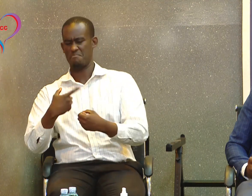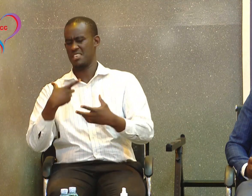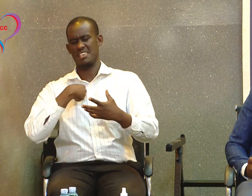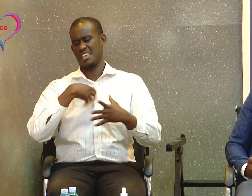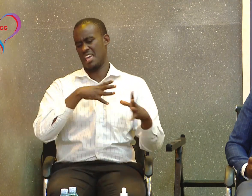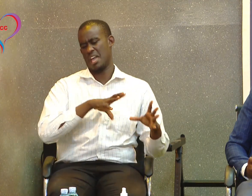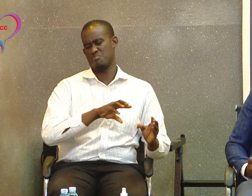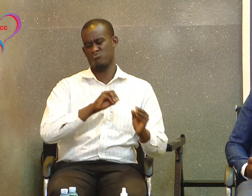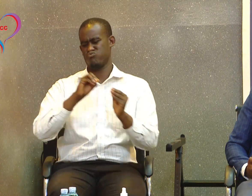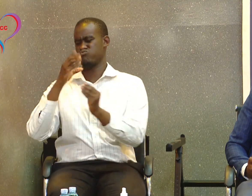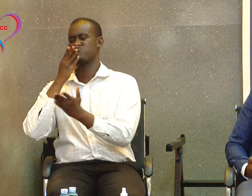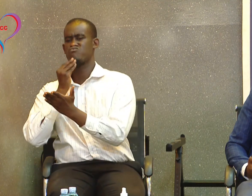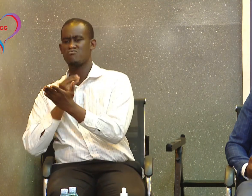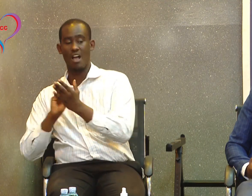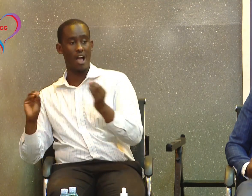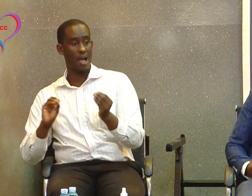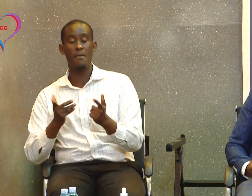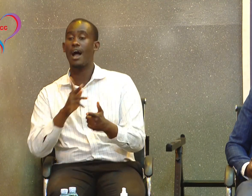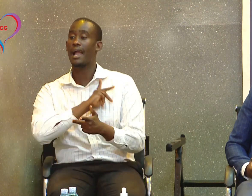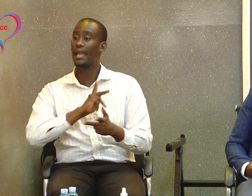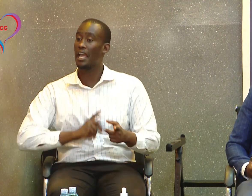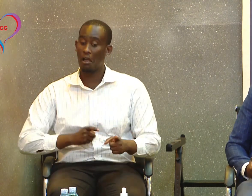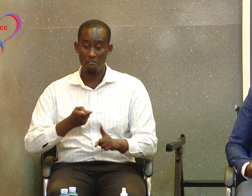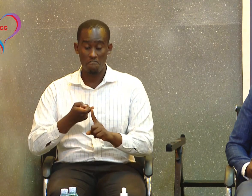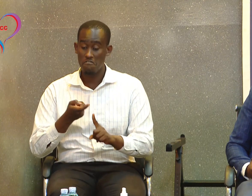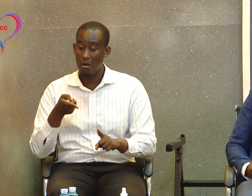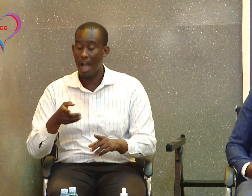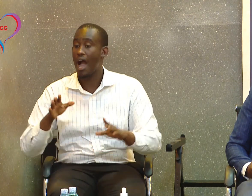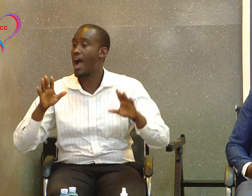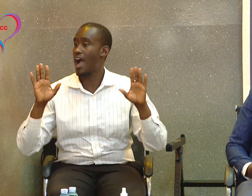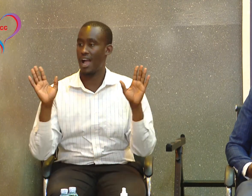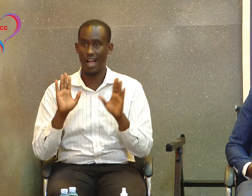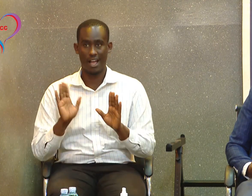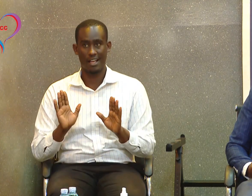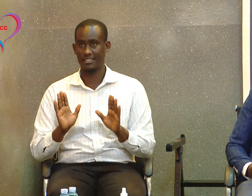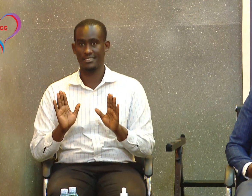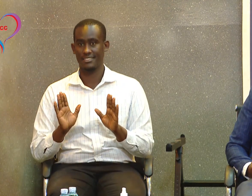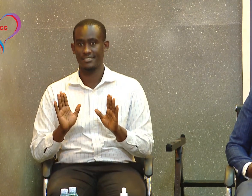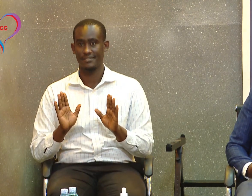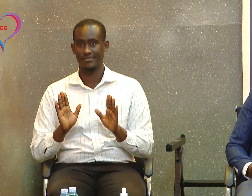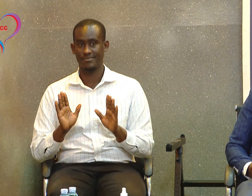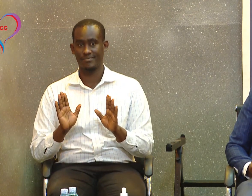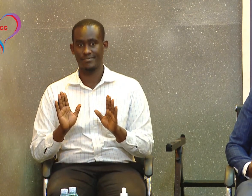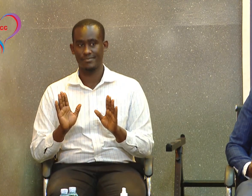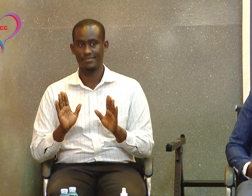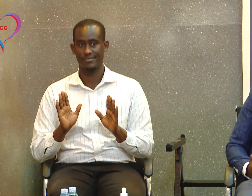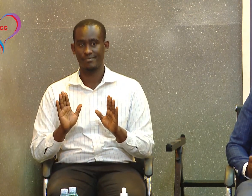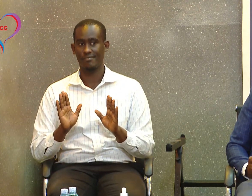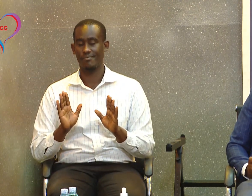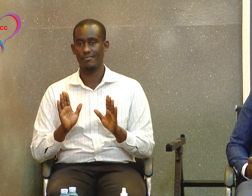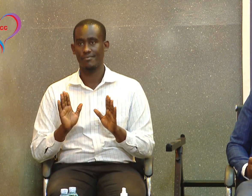kingdom is not from here. Kakati n'amugamba nti nno singa obwakabaka bwange bubadde bwa mu nsi muno basajja